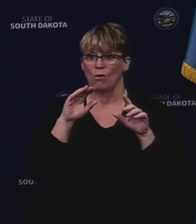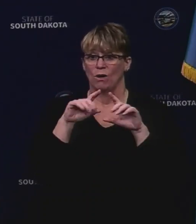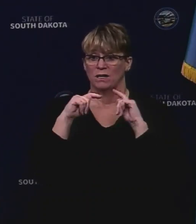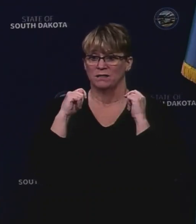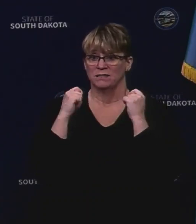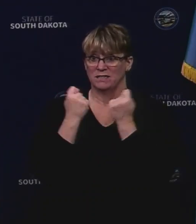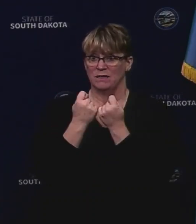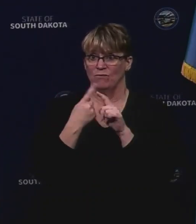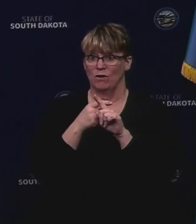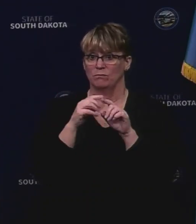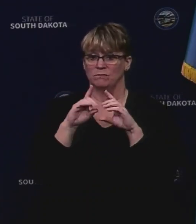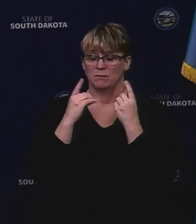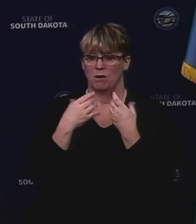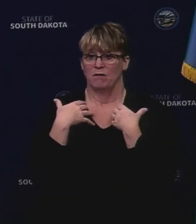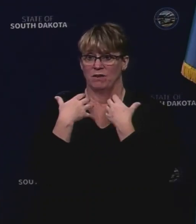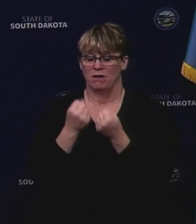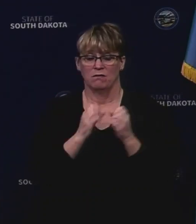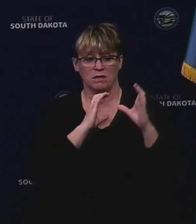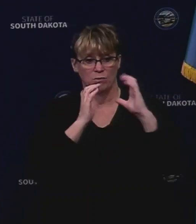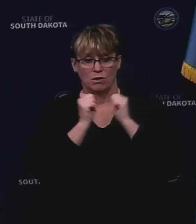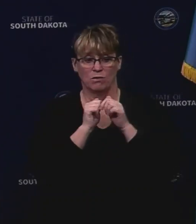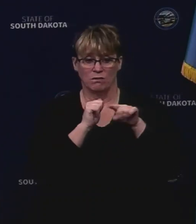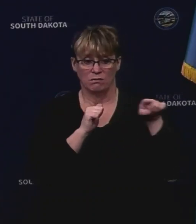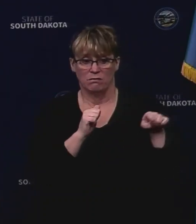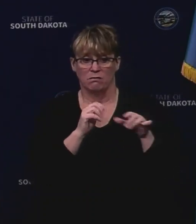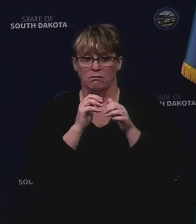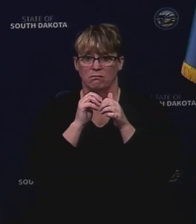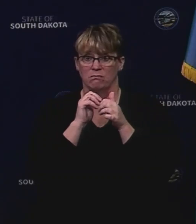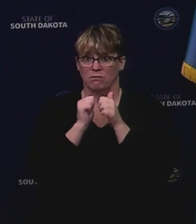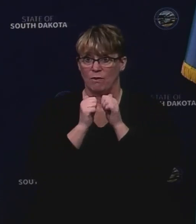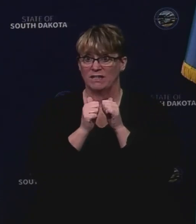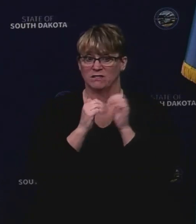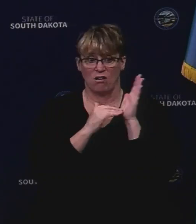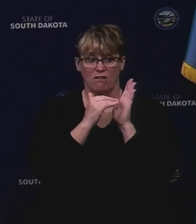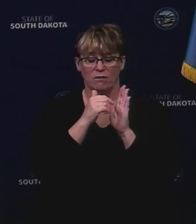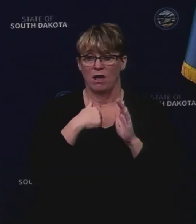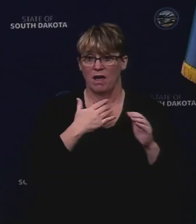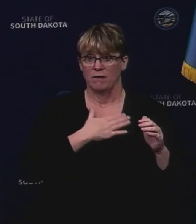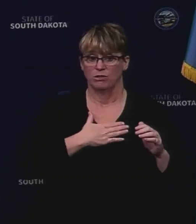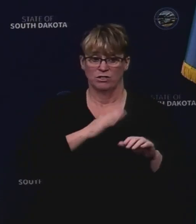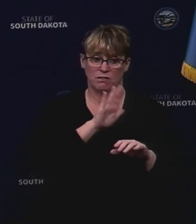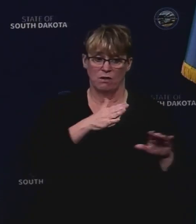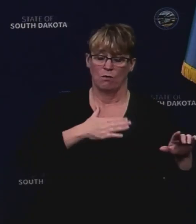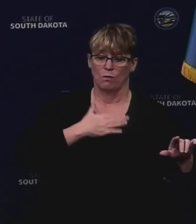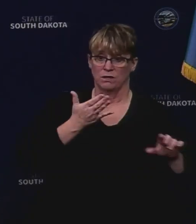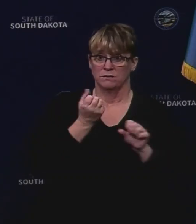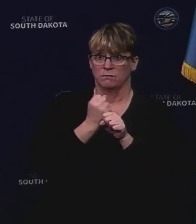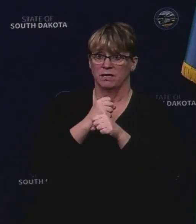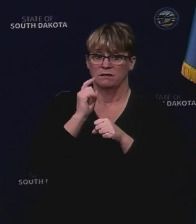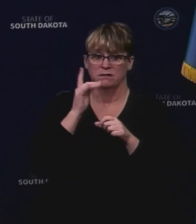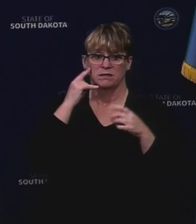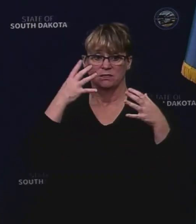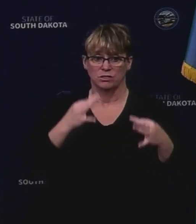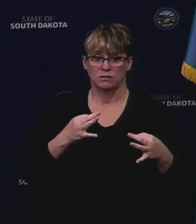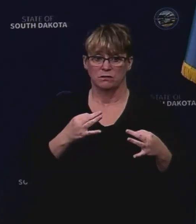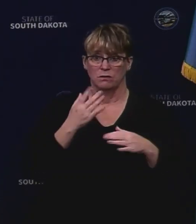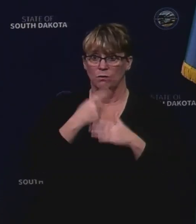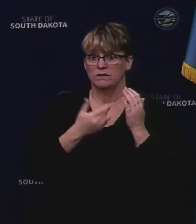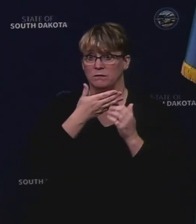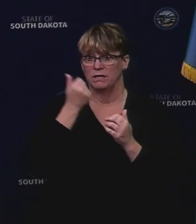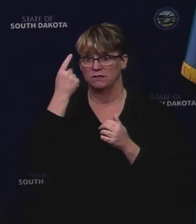team communicated with them often, and I appreciate their willingness to make this decision and do what's best for the